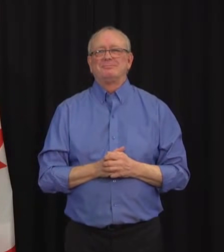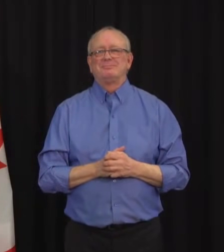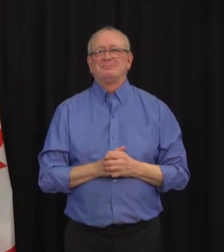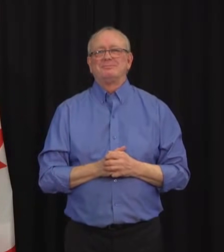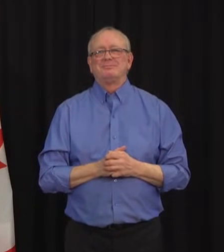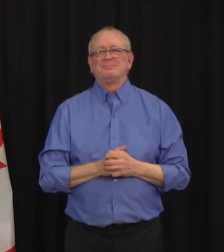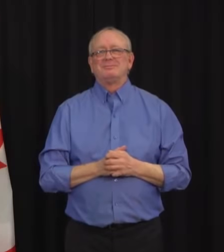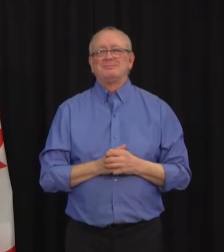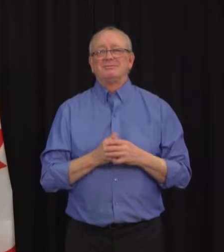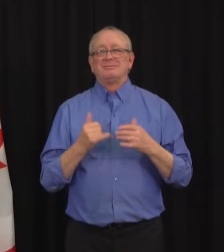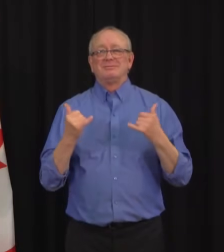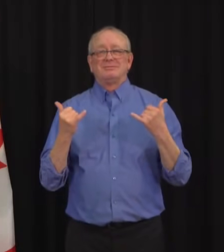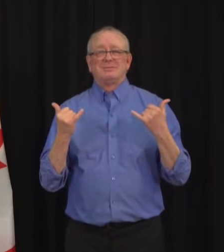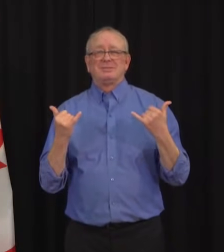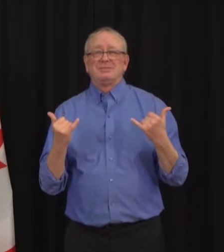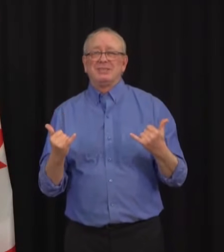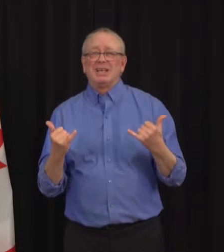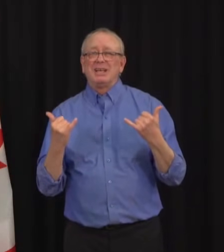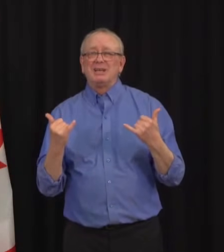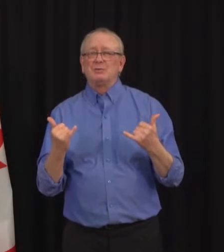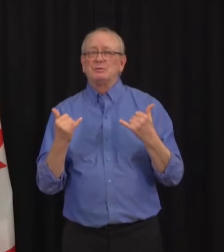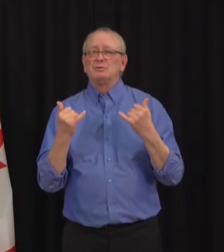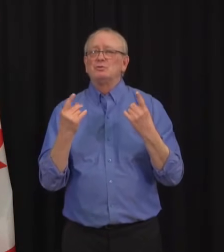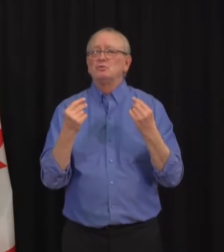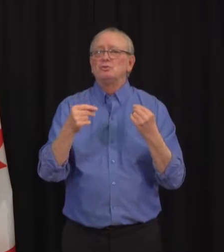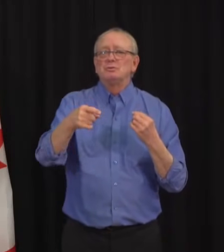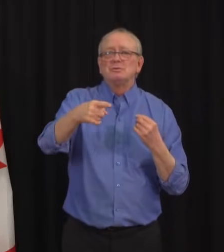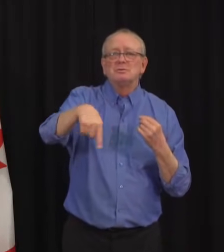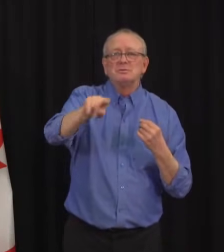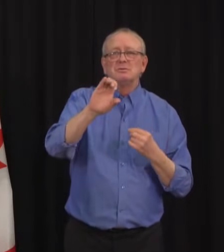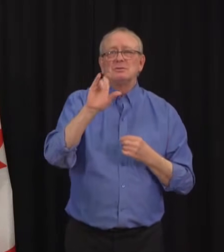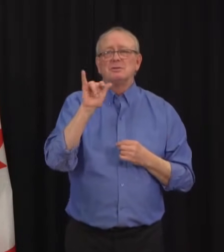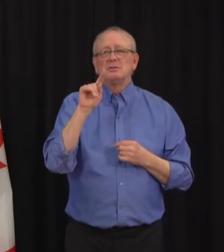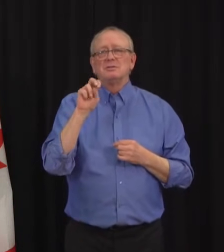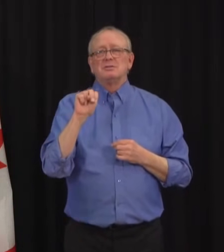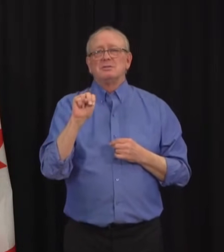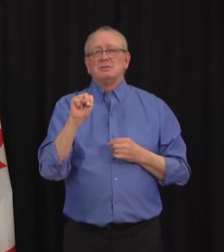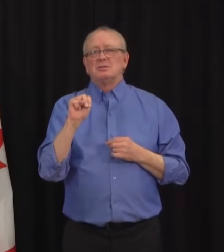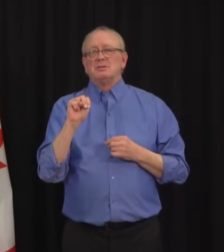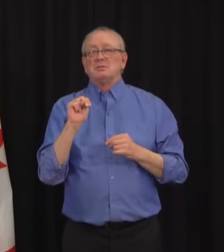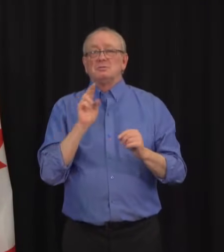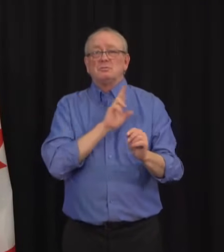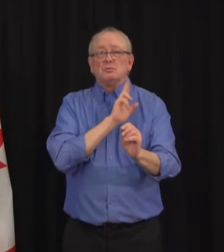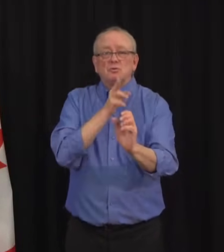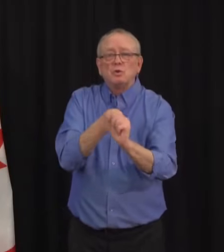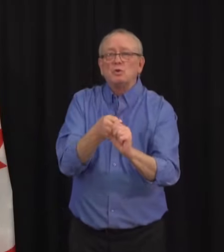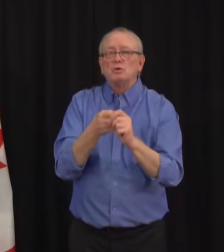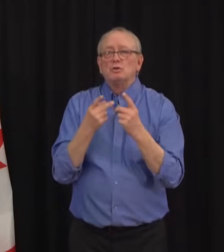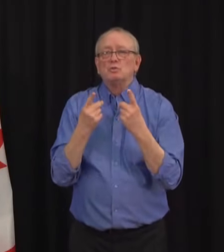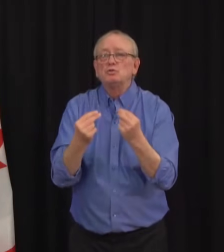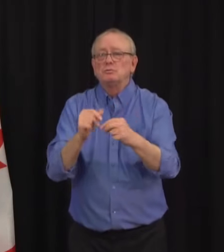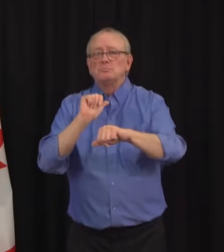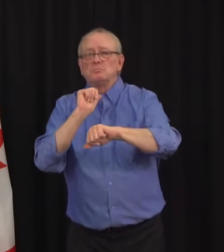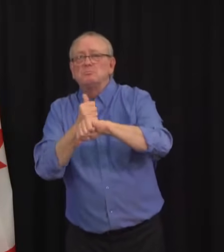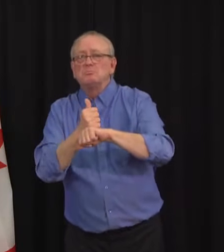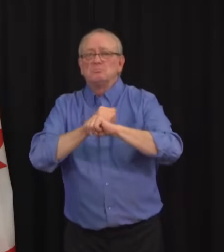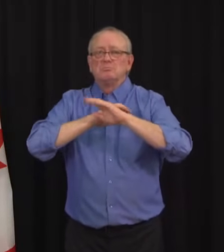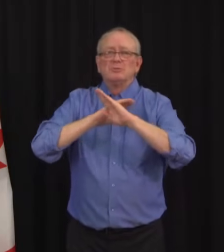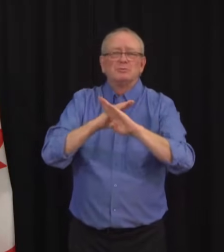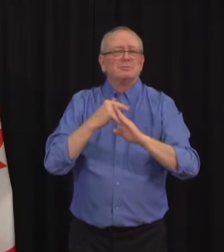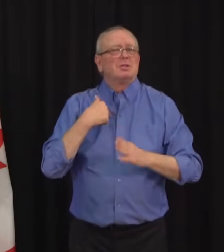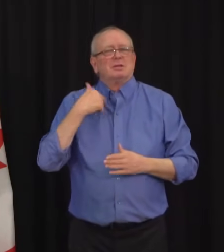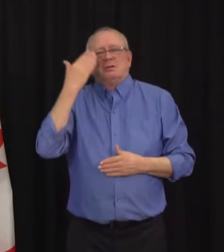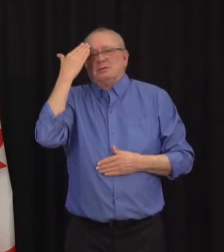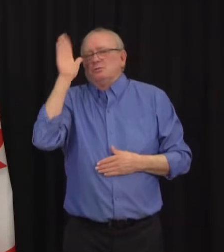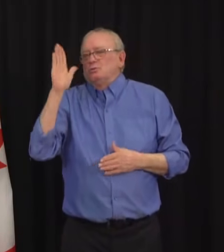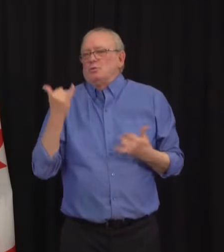being done on the ground in Clifton Manor, but again, I do know that our teams do support all the